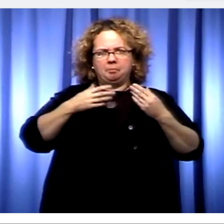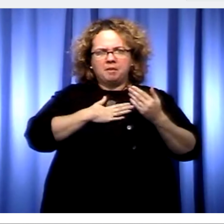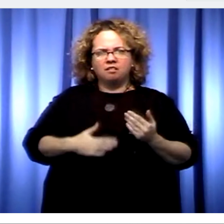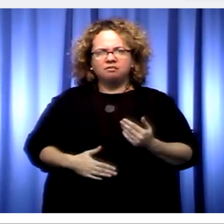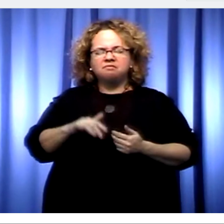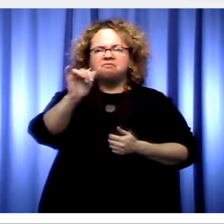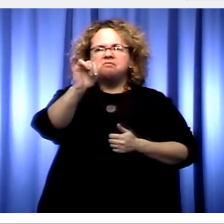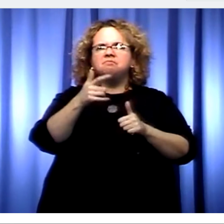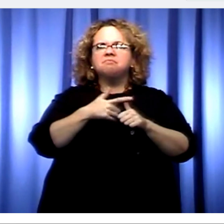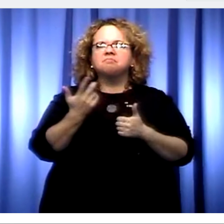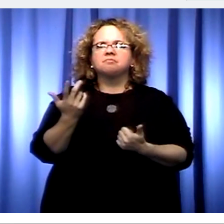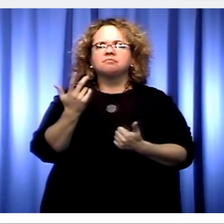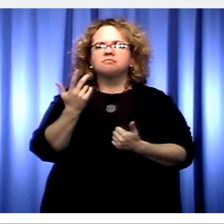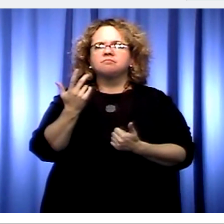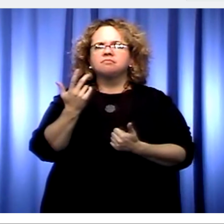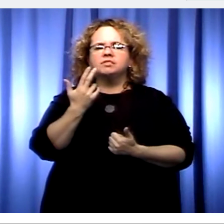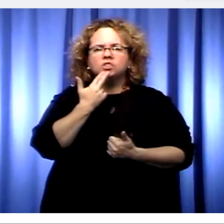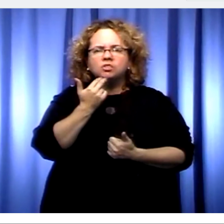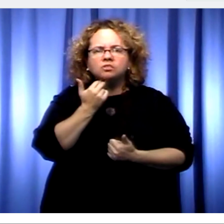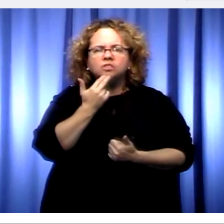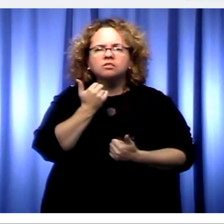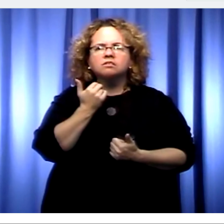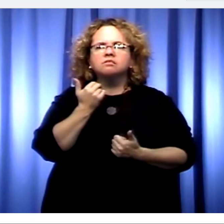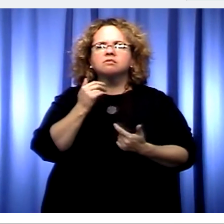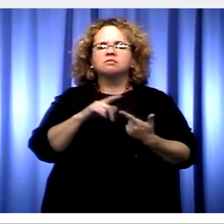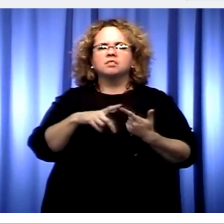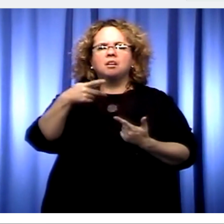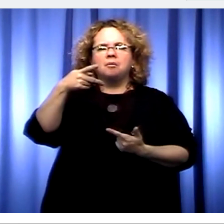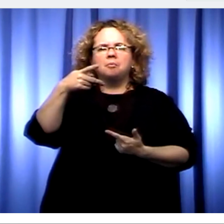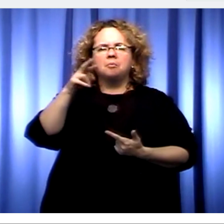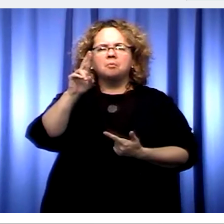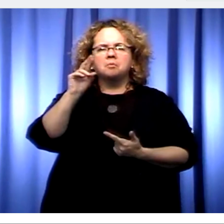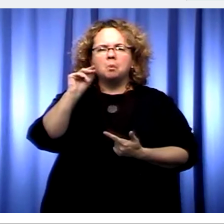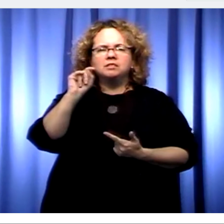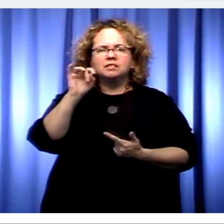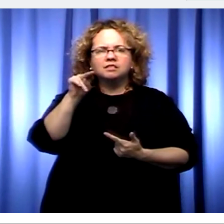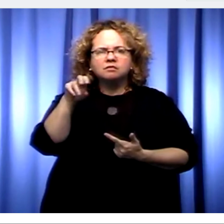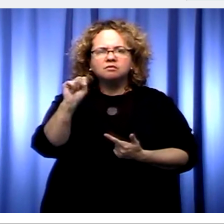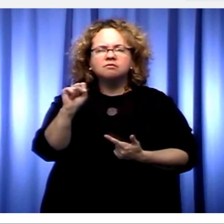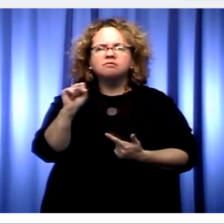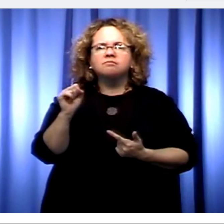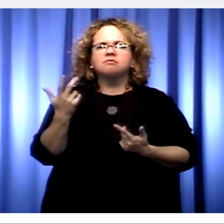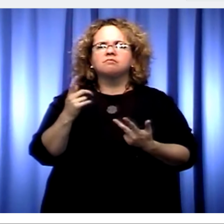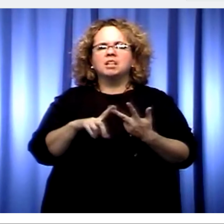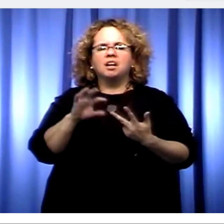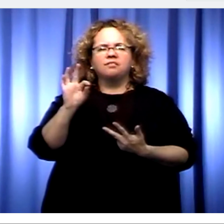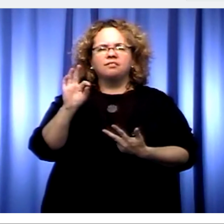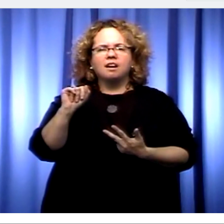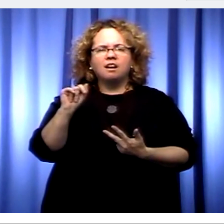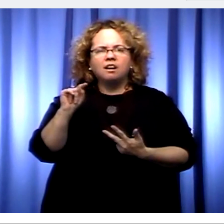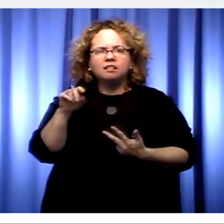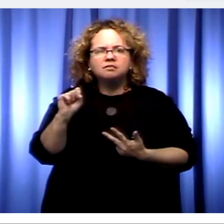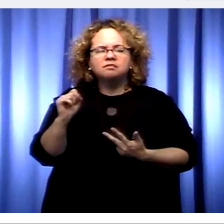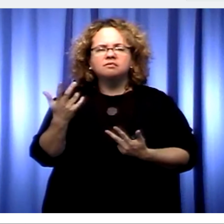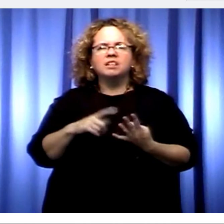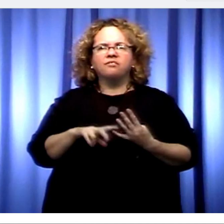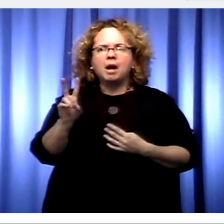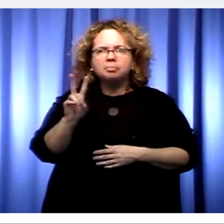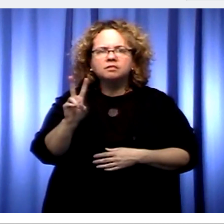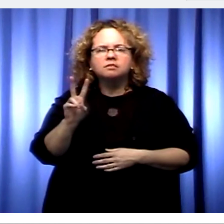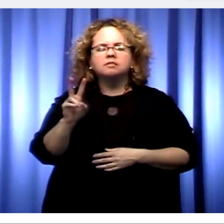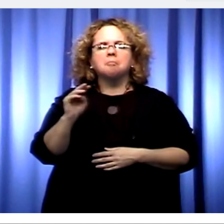body, or that the food for your body provides. So there's things like sugar and proteins, and there's